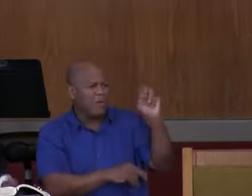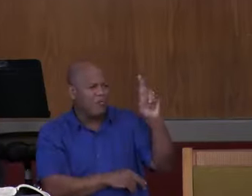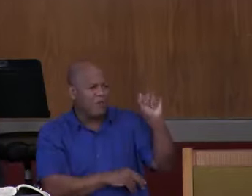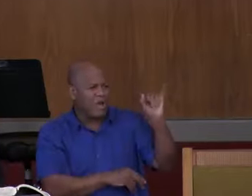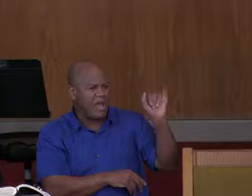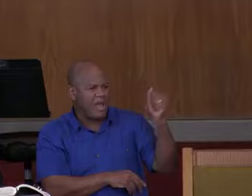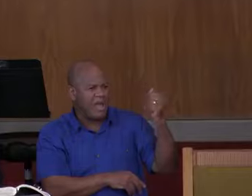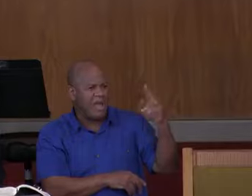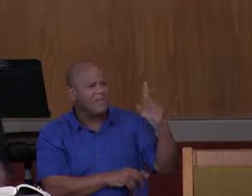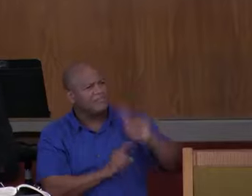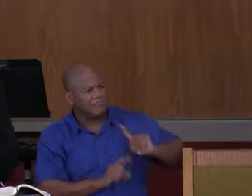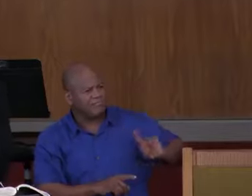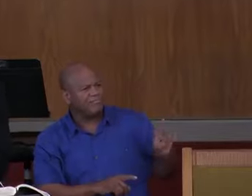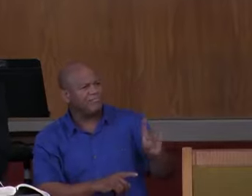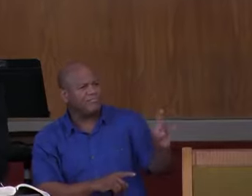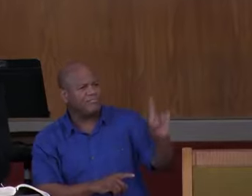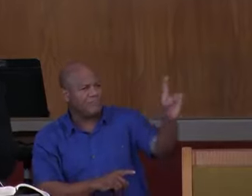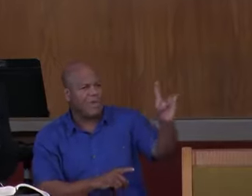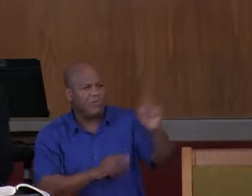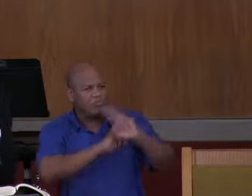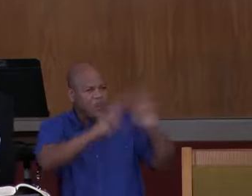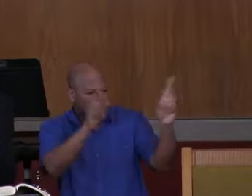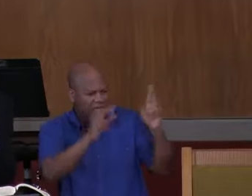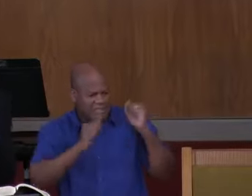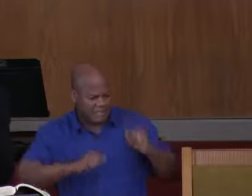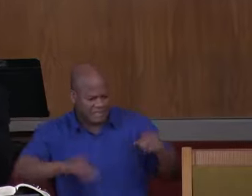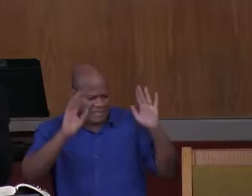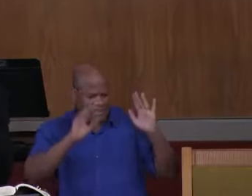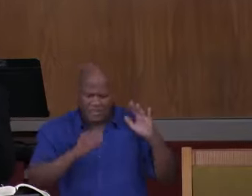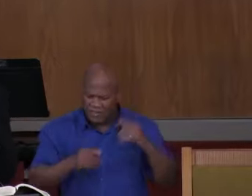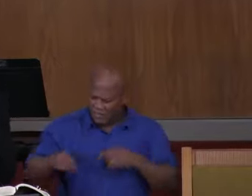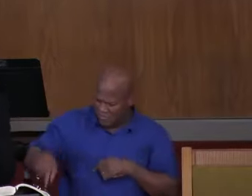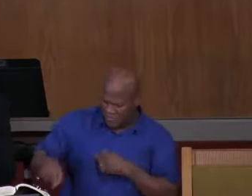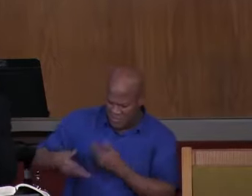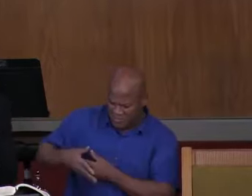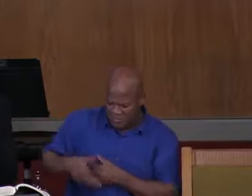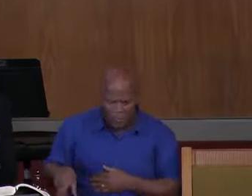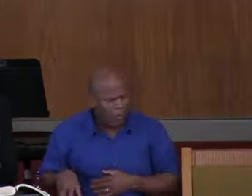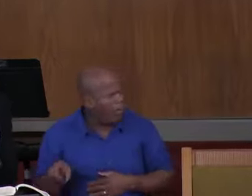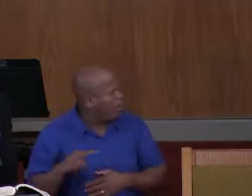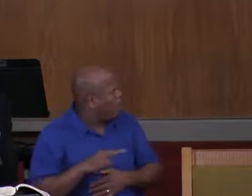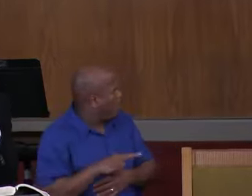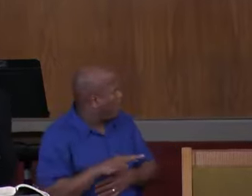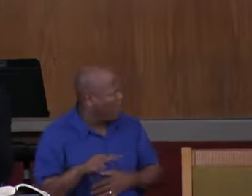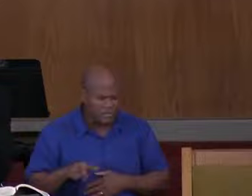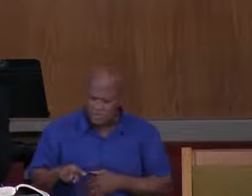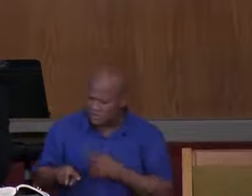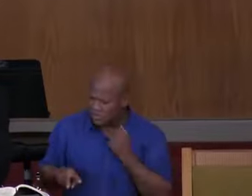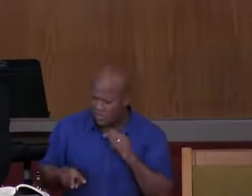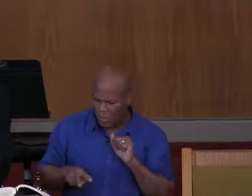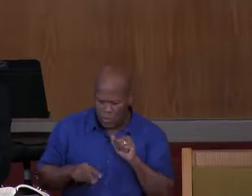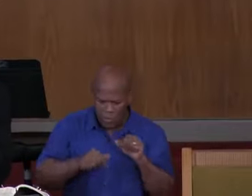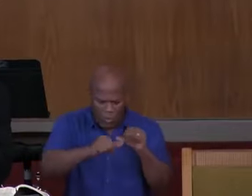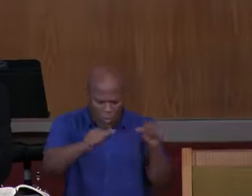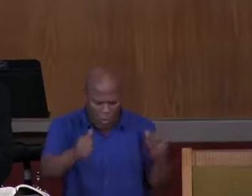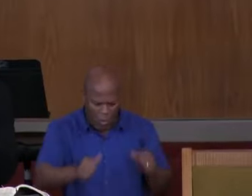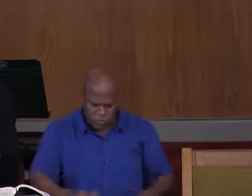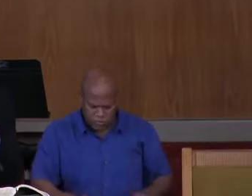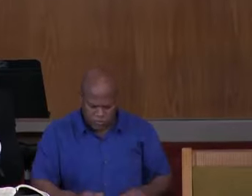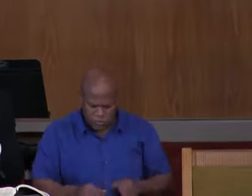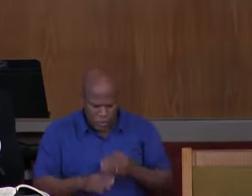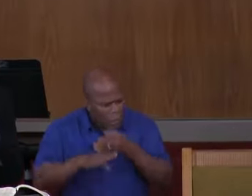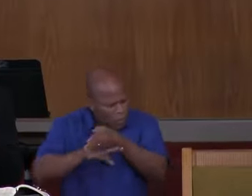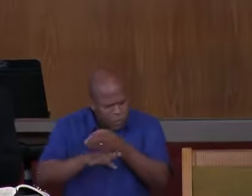the sacrifice. His baby said, Daddy, I see the altar, I see the wood, but I don't see any sacrifice.